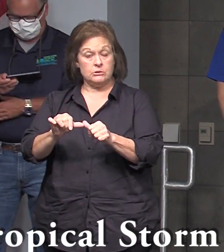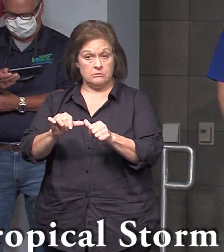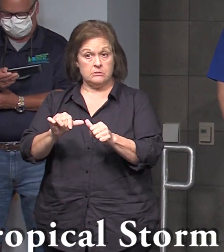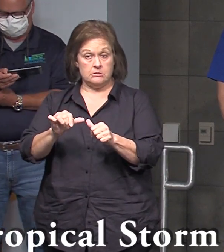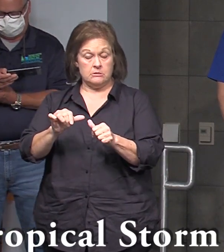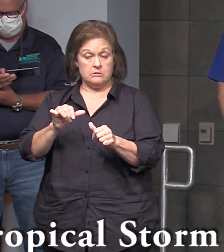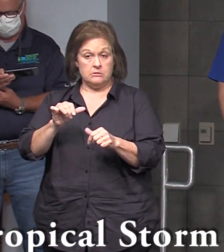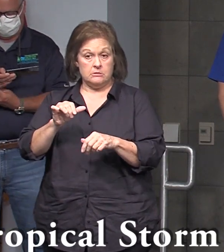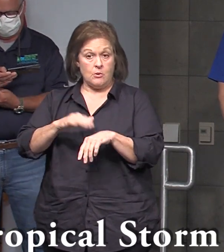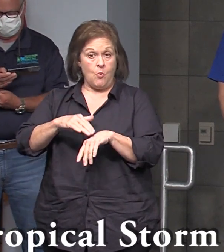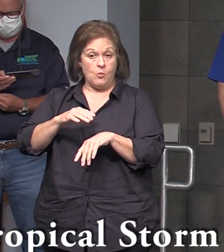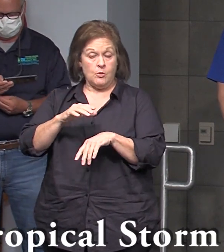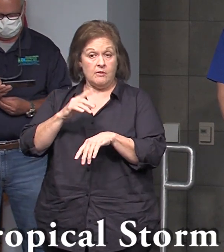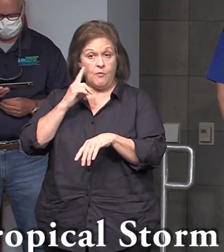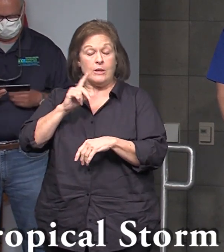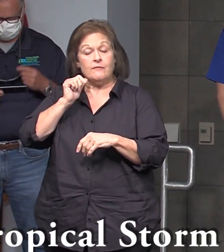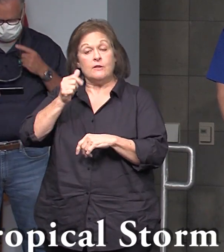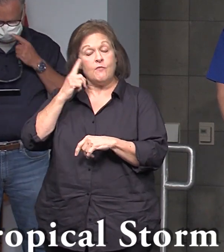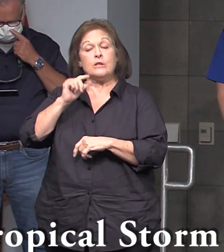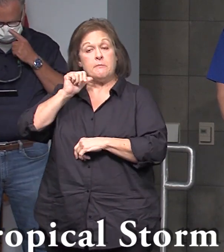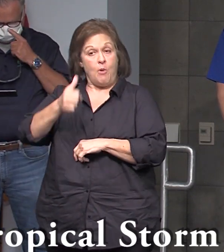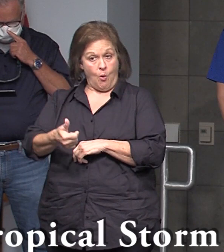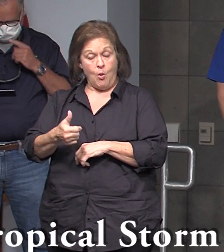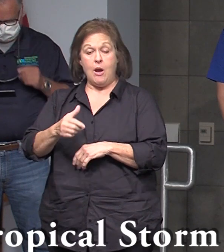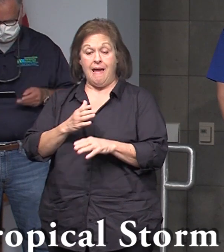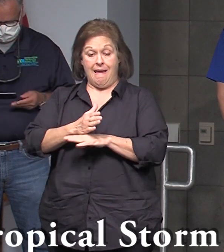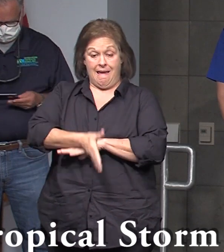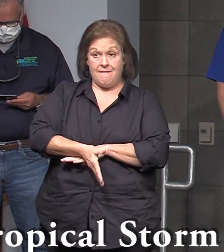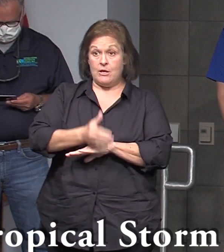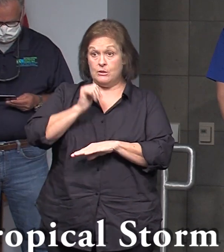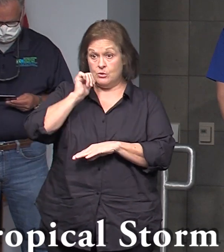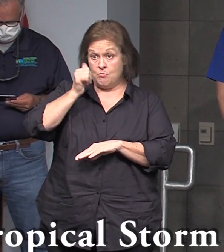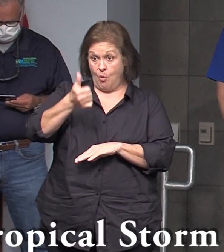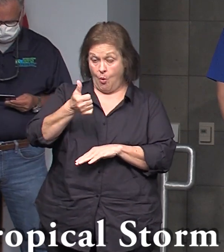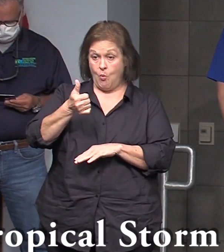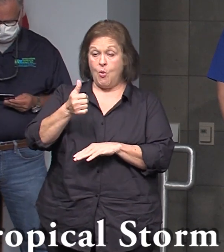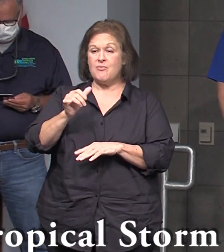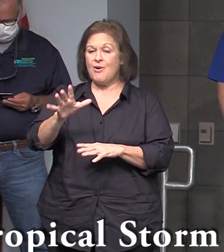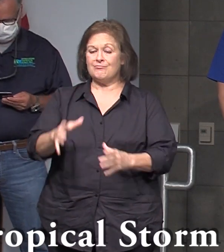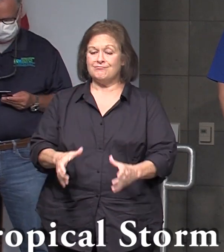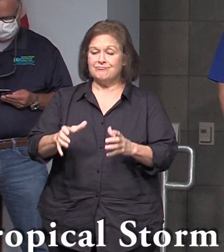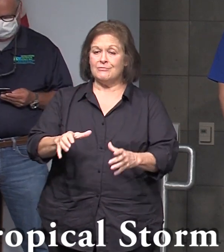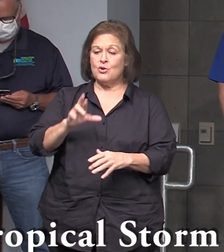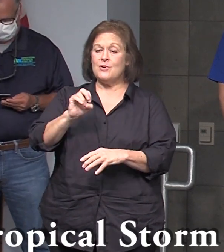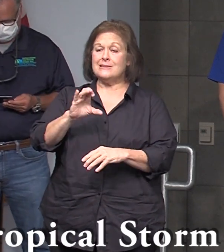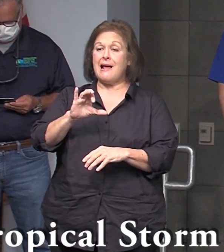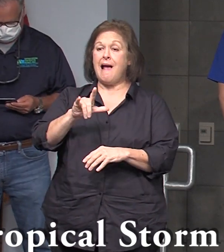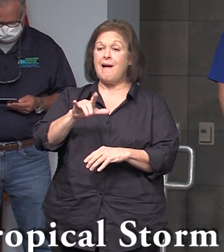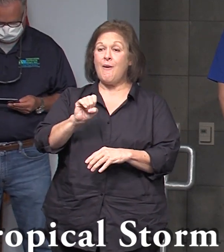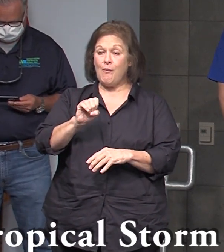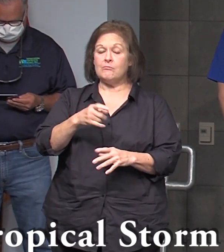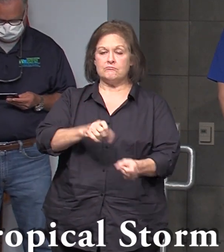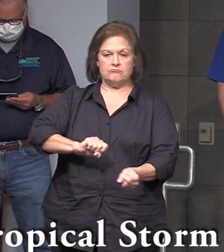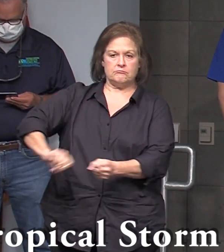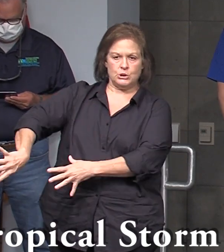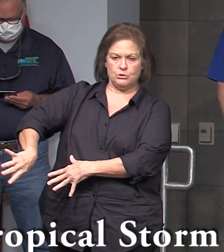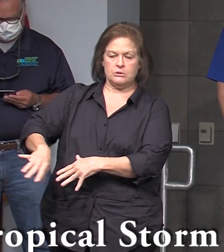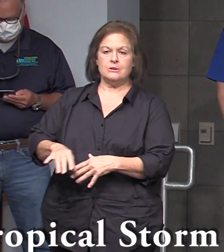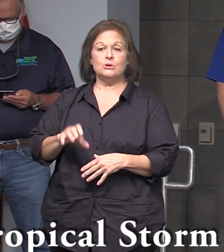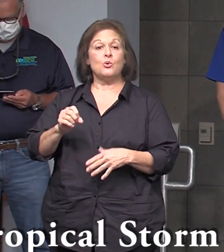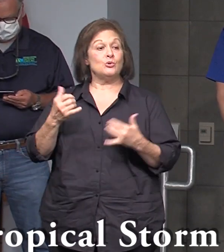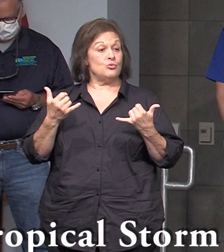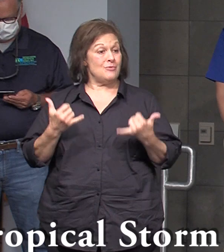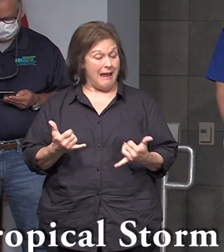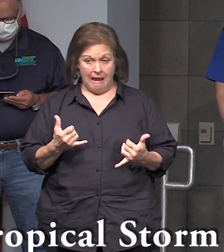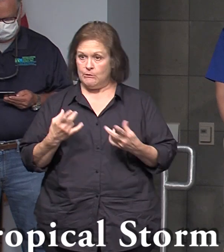there until weather permits. So after they pick up tomorrow, then bring those bins in, okay? Do your errands today. So when